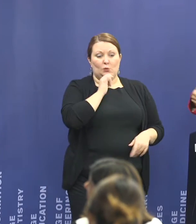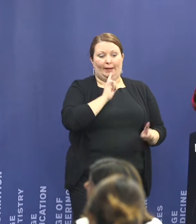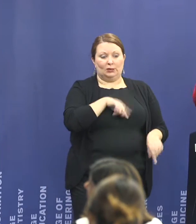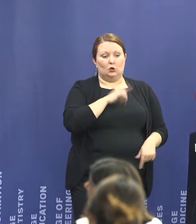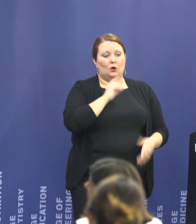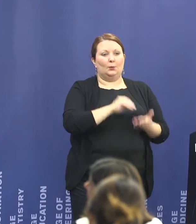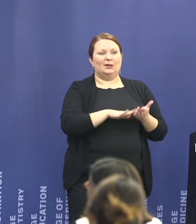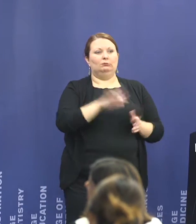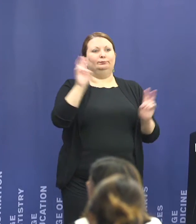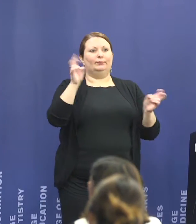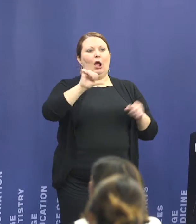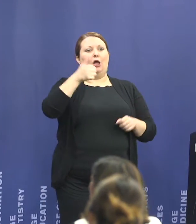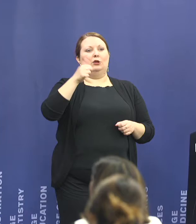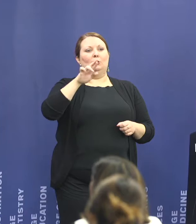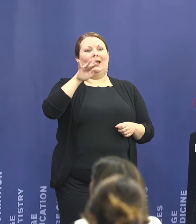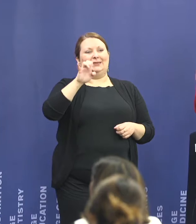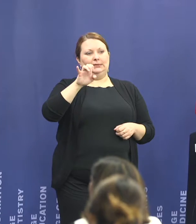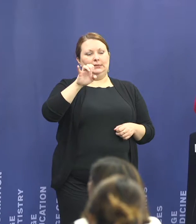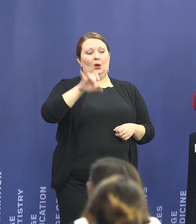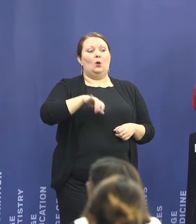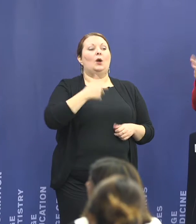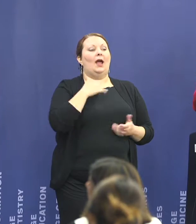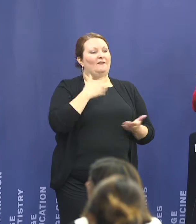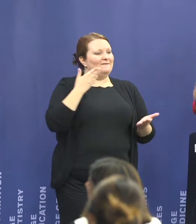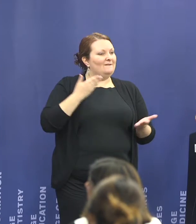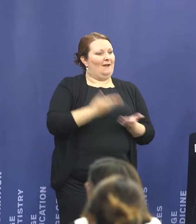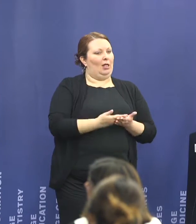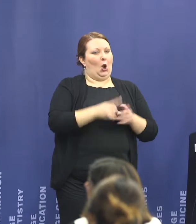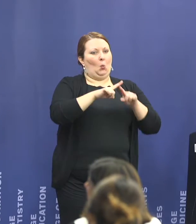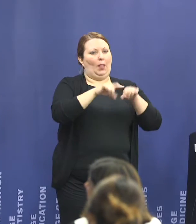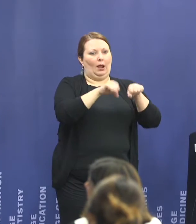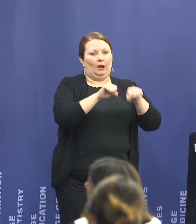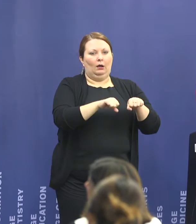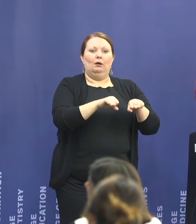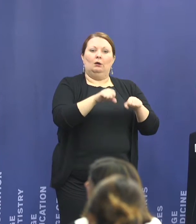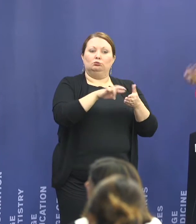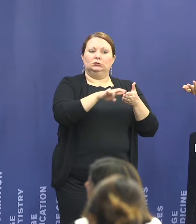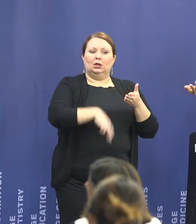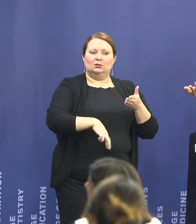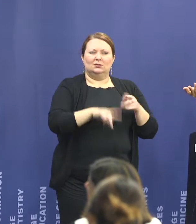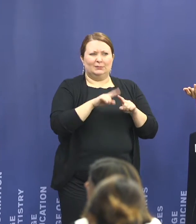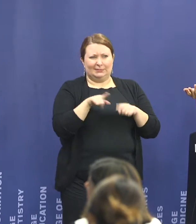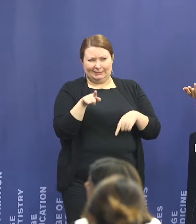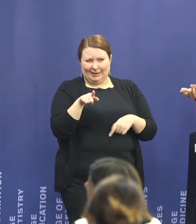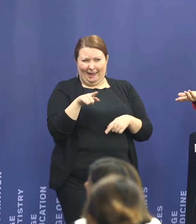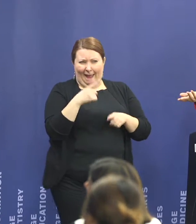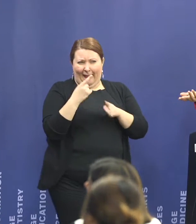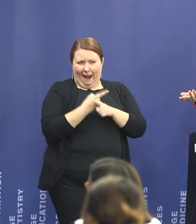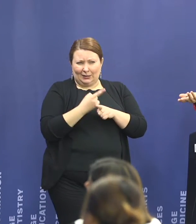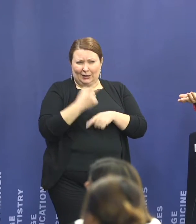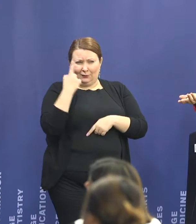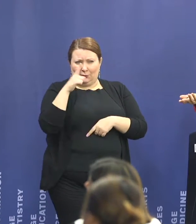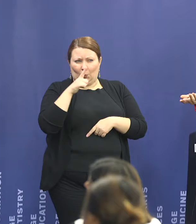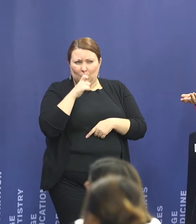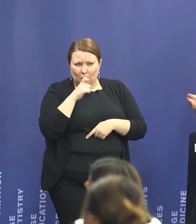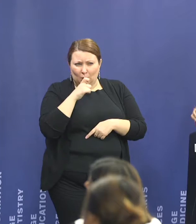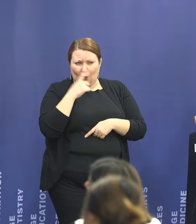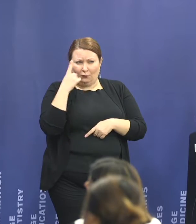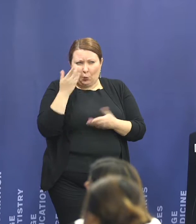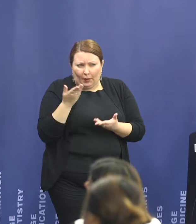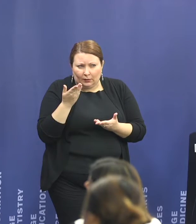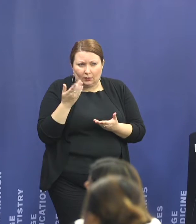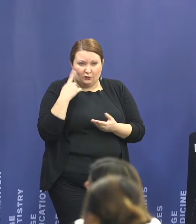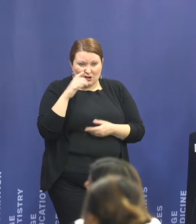put some other race, and to have valid and reliable results. But I asked, accuracy for whom and for what? Was it for civil